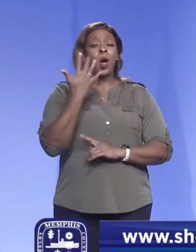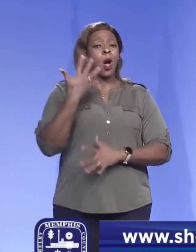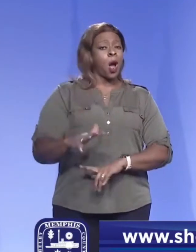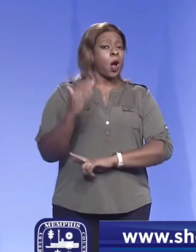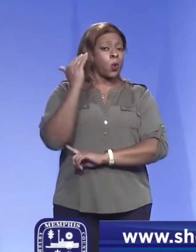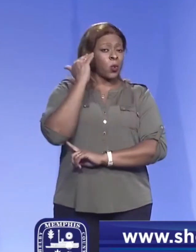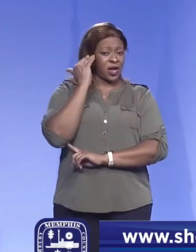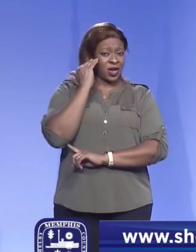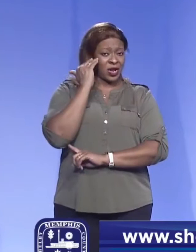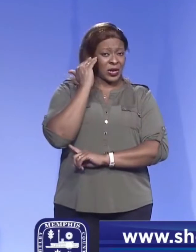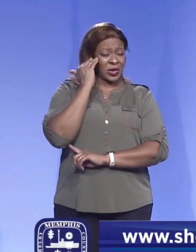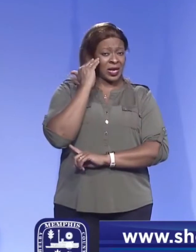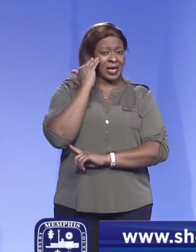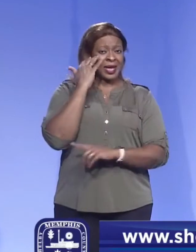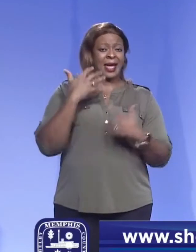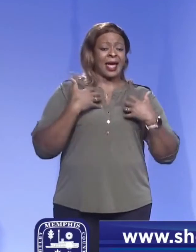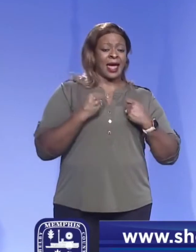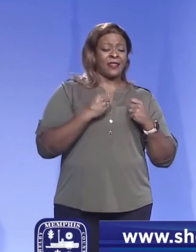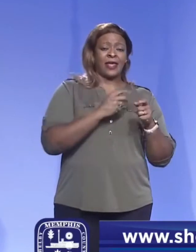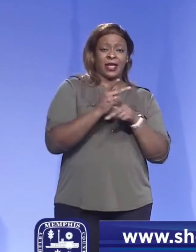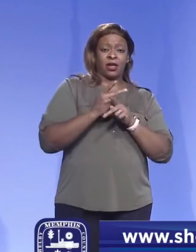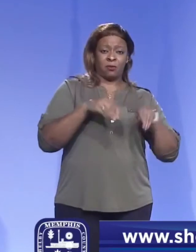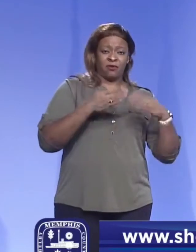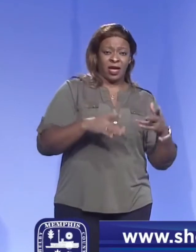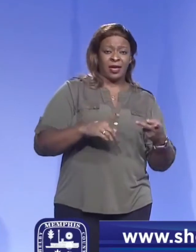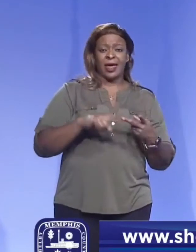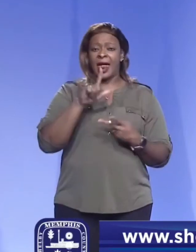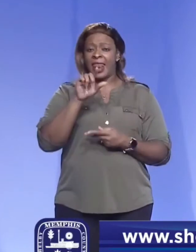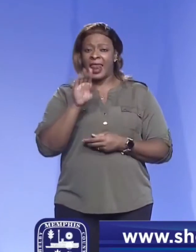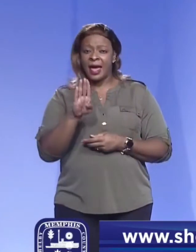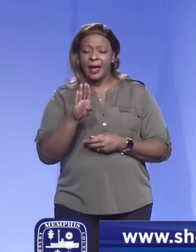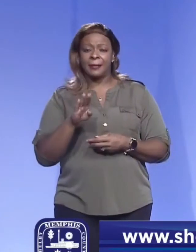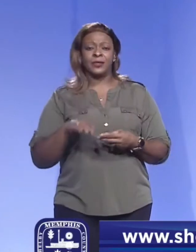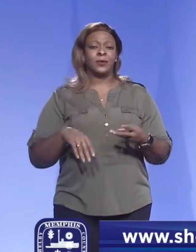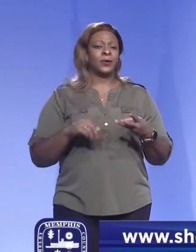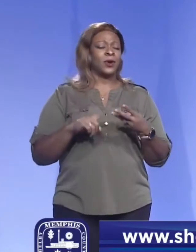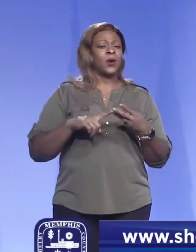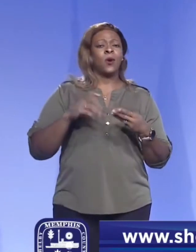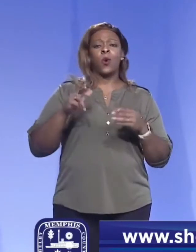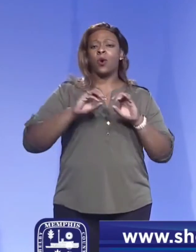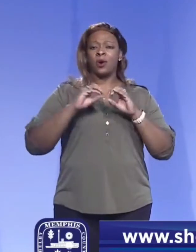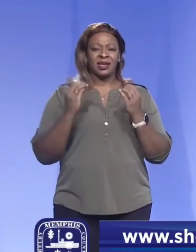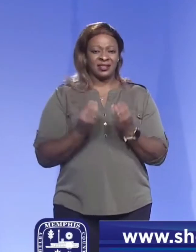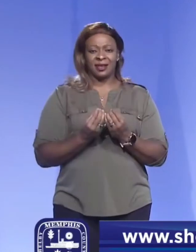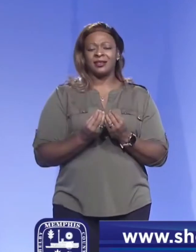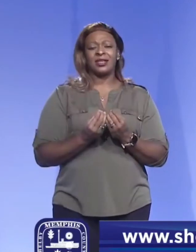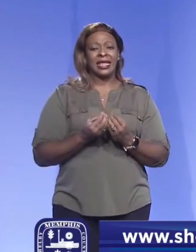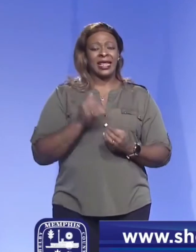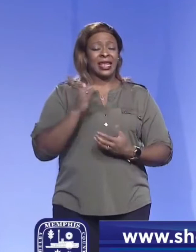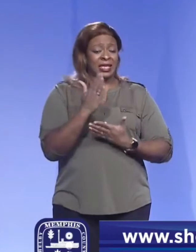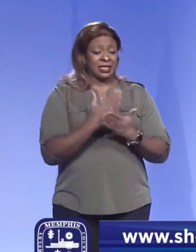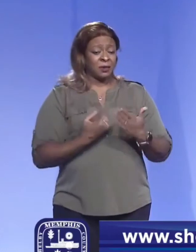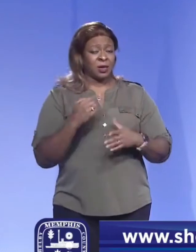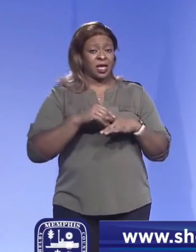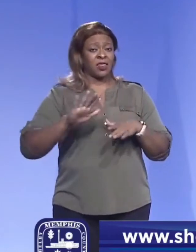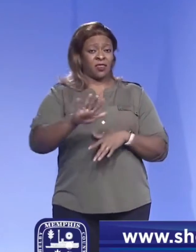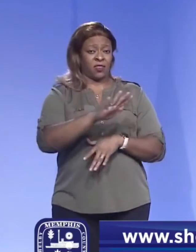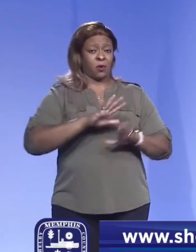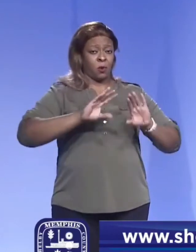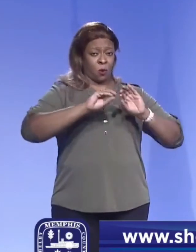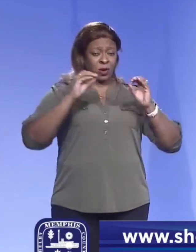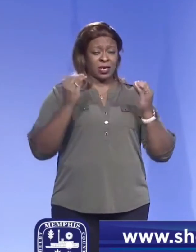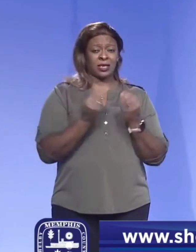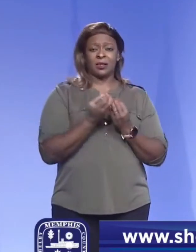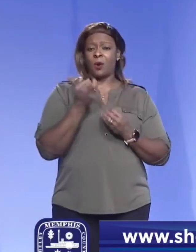aware, so that's a healthcare provider, a laboratory, or an organization, that someone in their